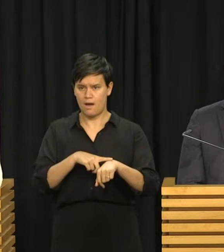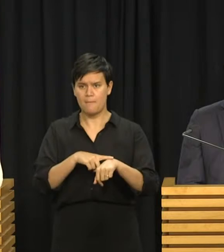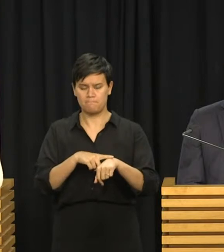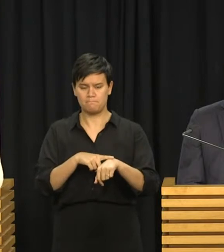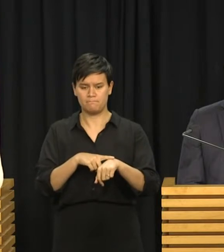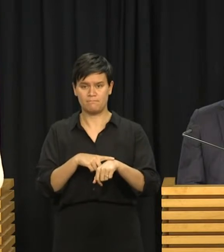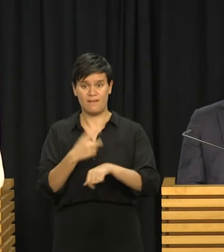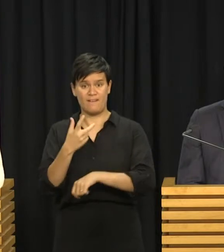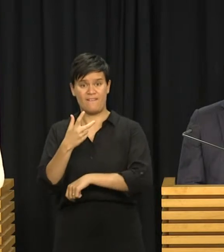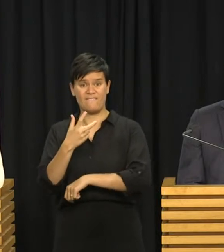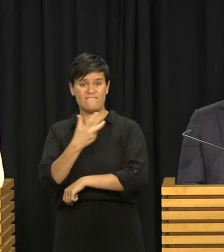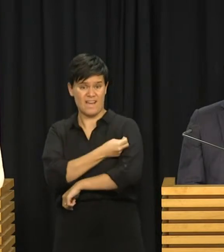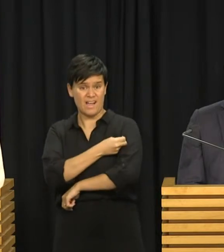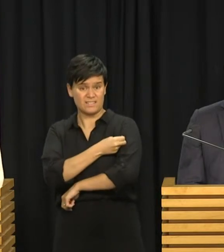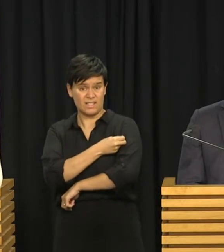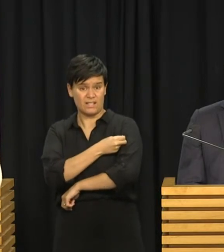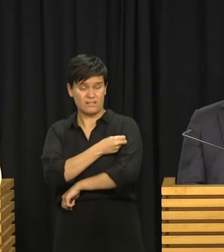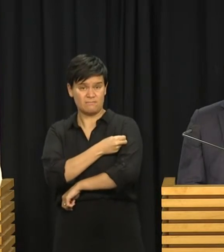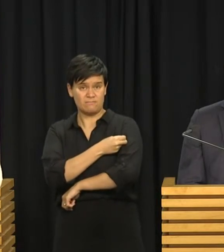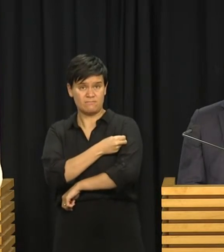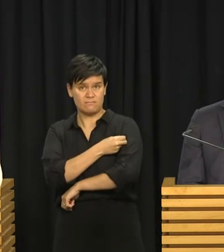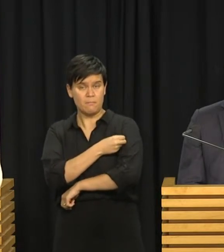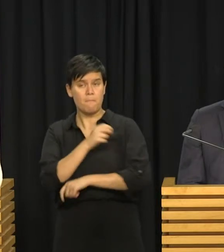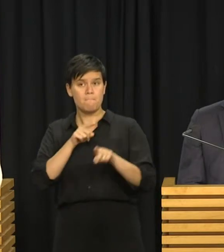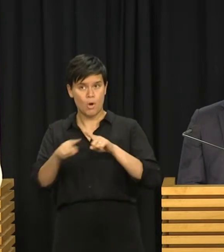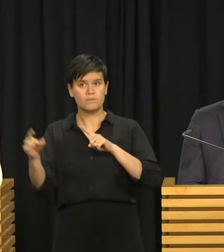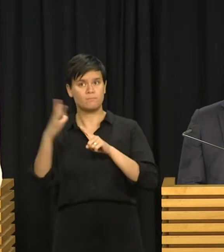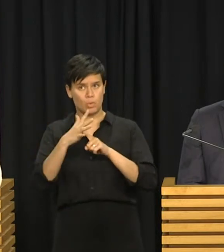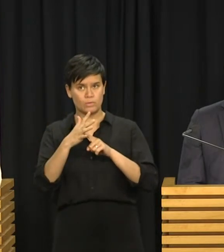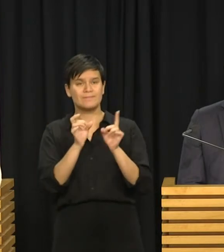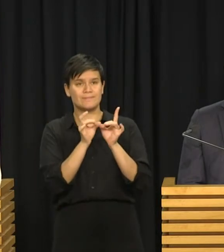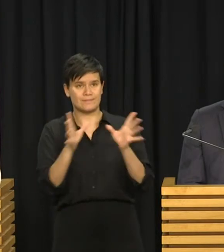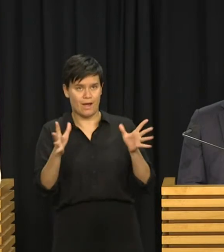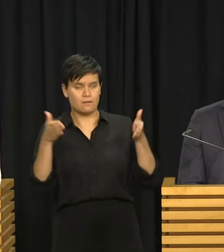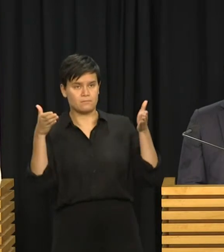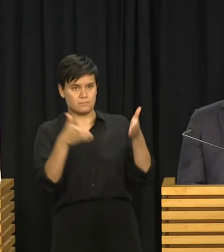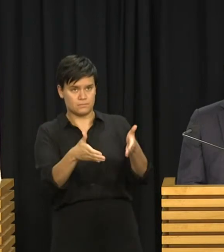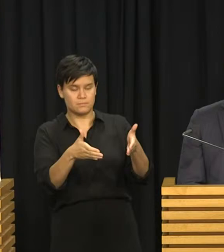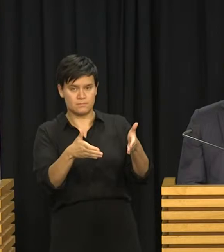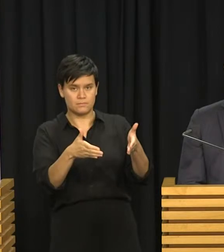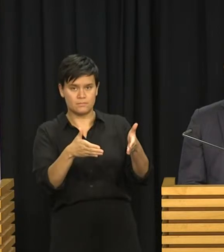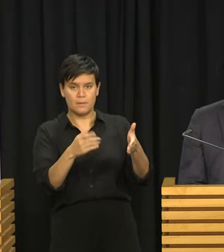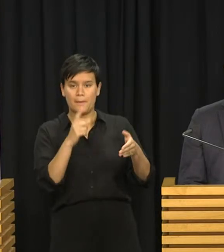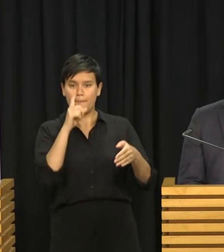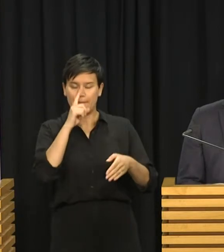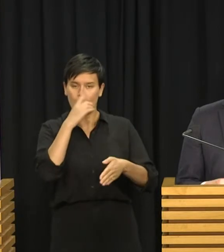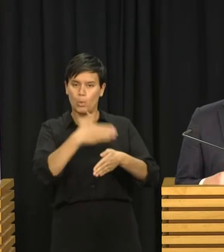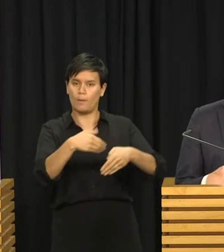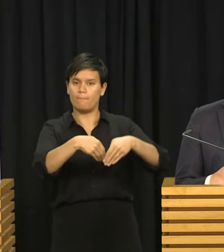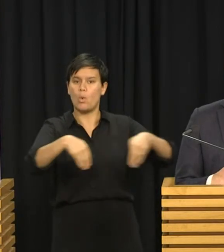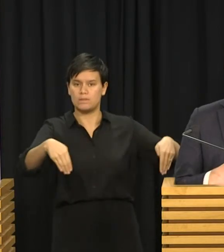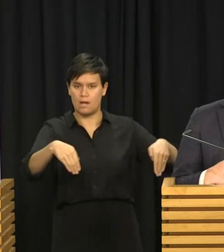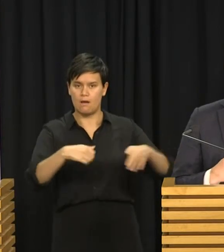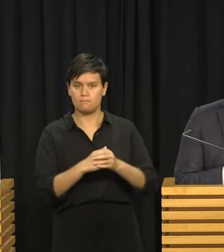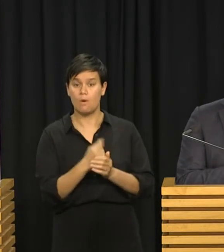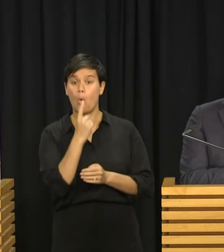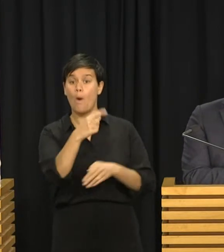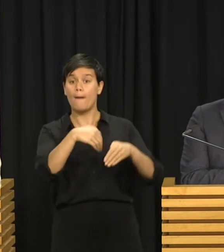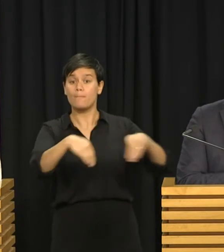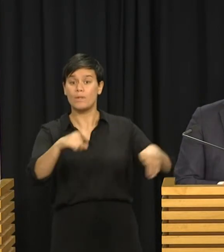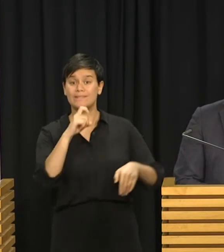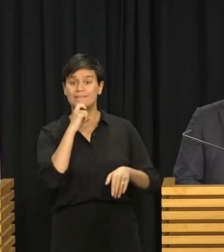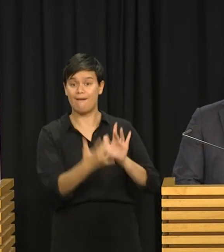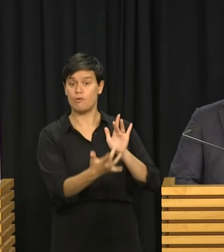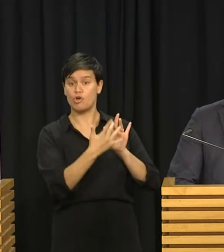vaccine rollout starting for our frontline workers at a personal level. One border worker who contacted me said, quote,